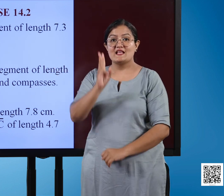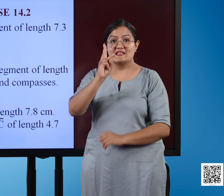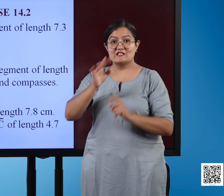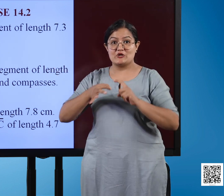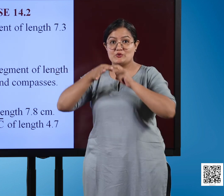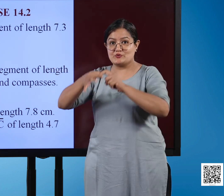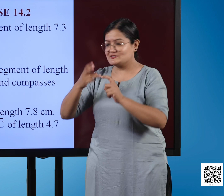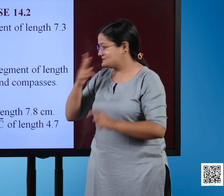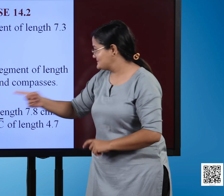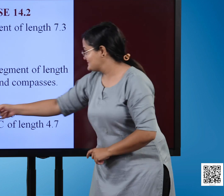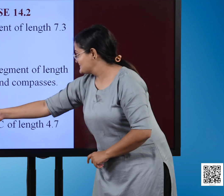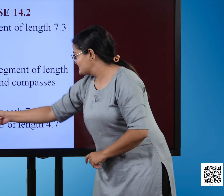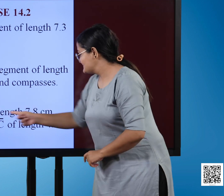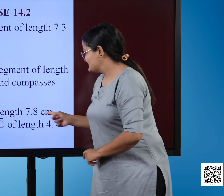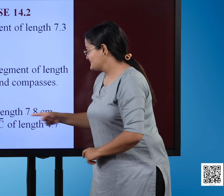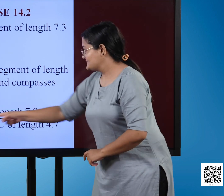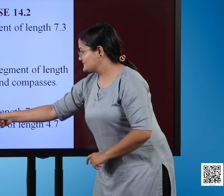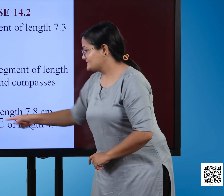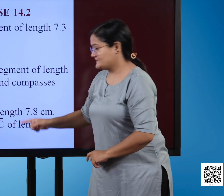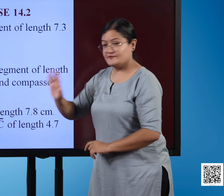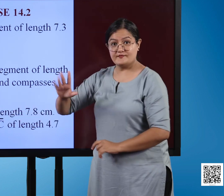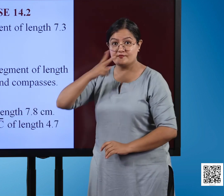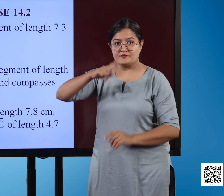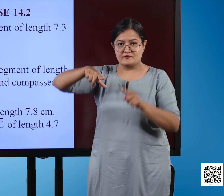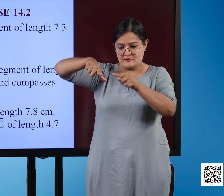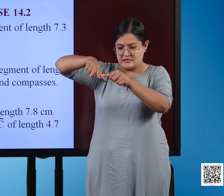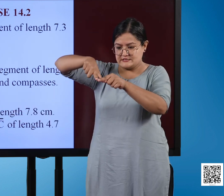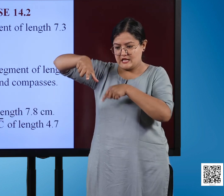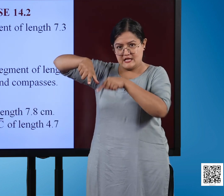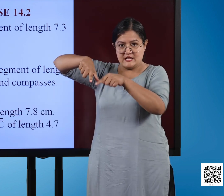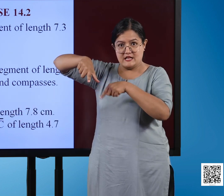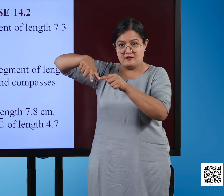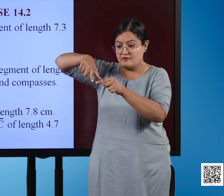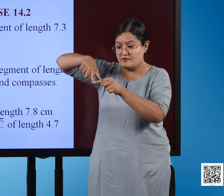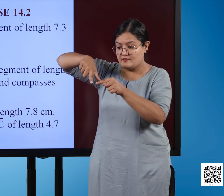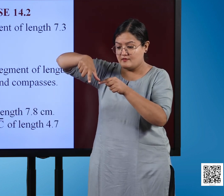3. Construct segment AB of length 7.8 centimeters.